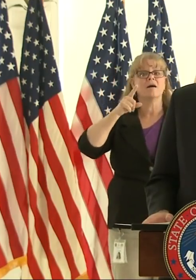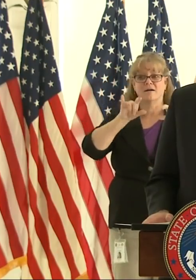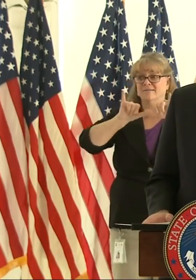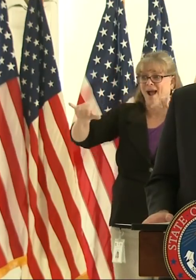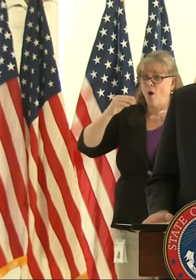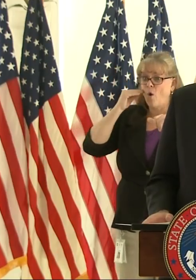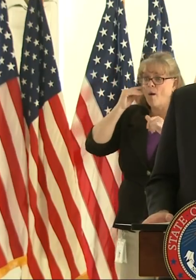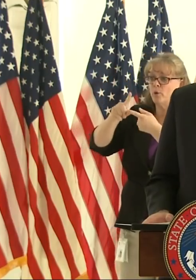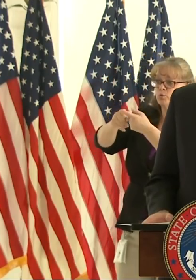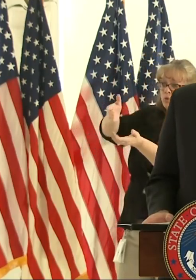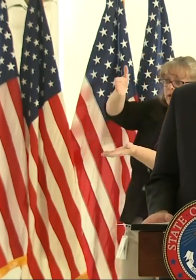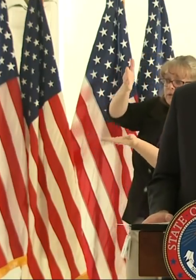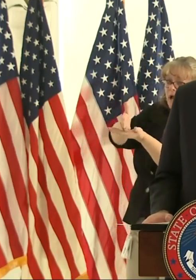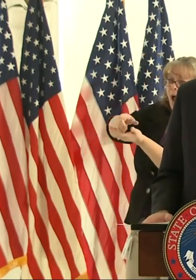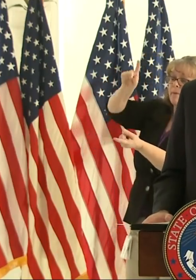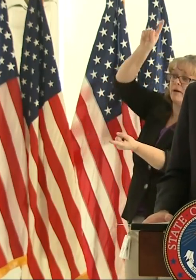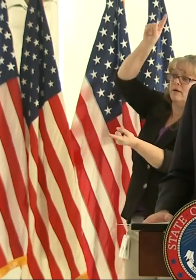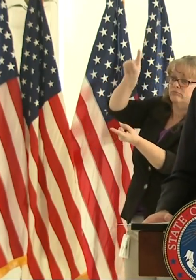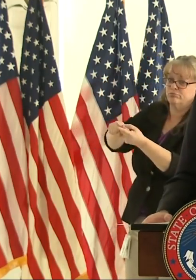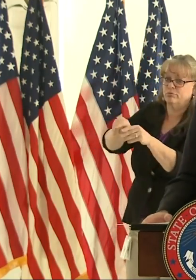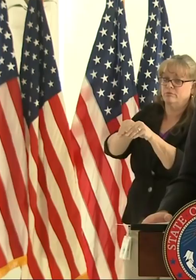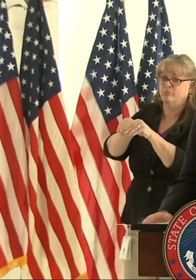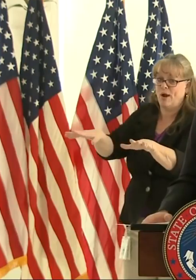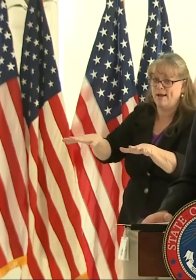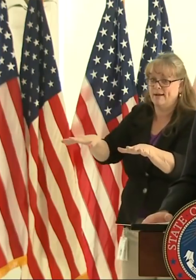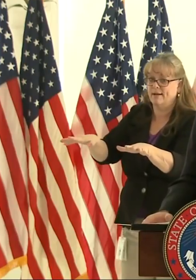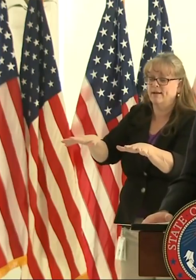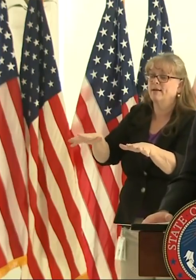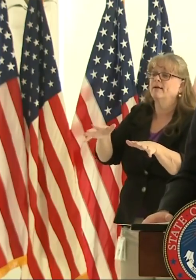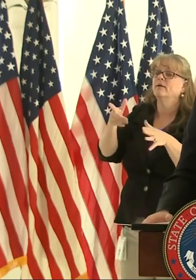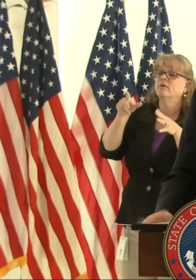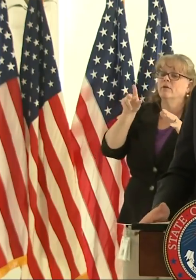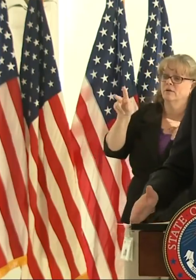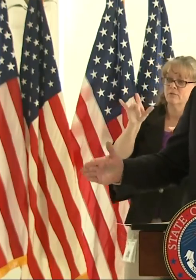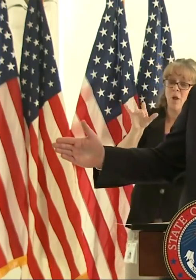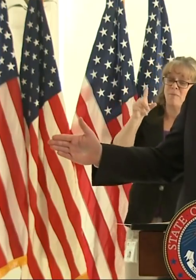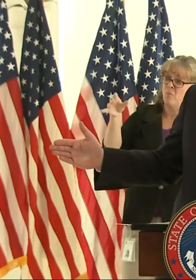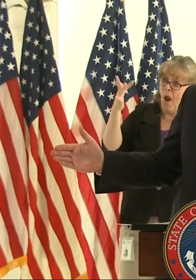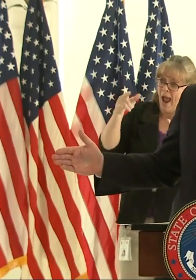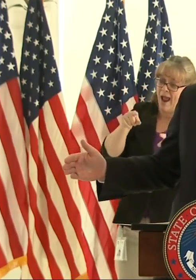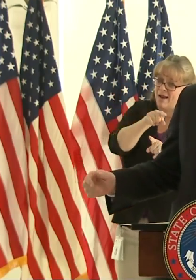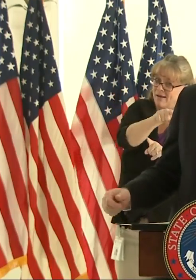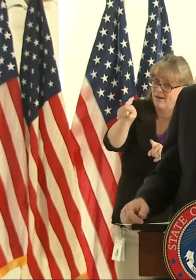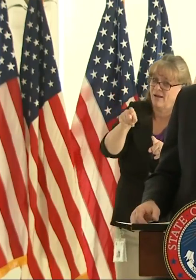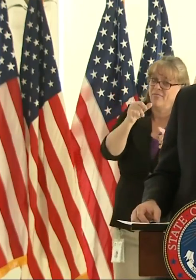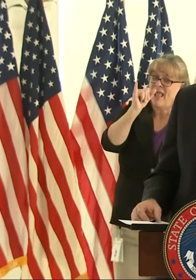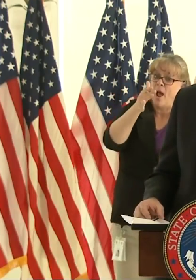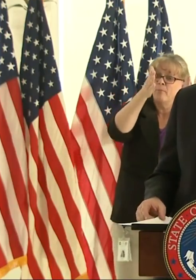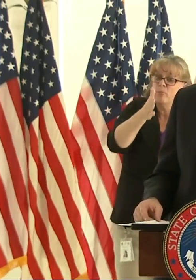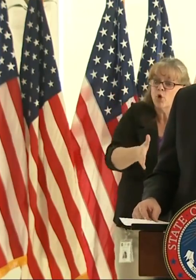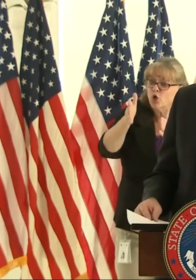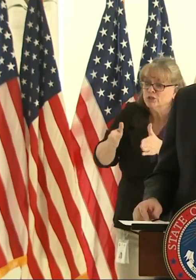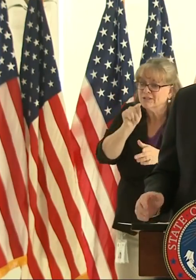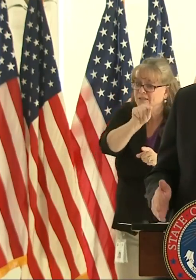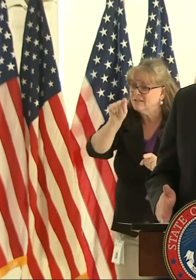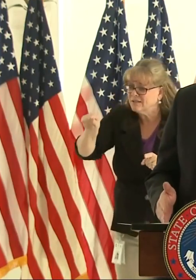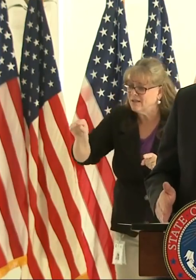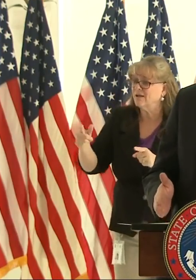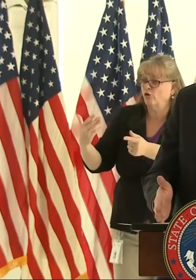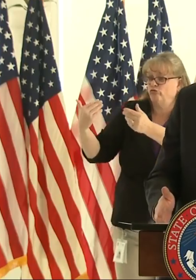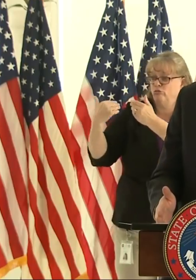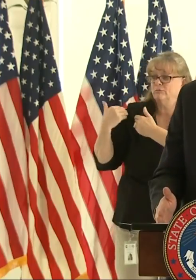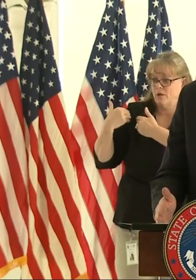the phase of individual responsibility, if we move to the phase of sustainability. Because the thing about an